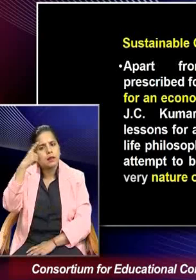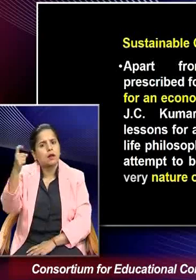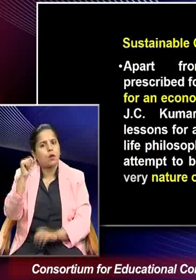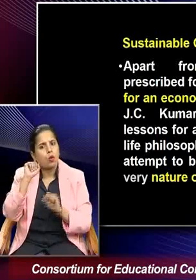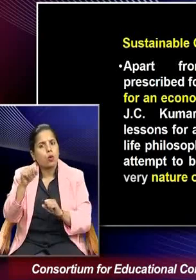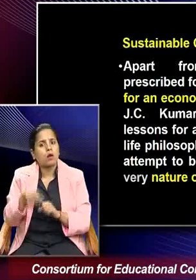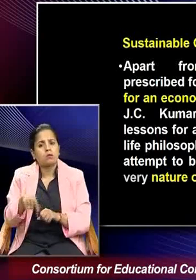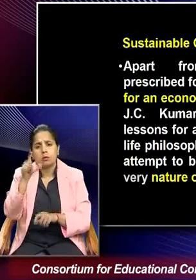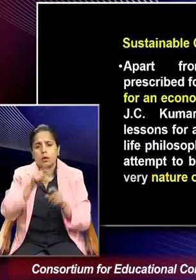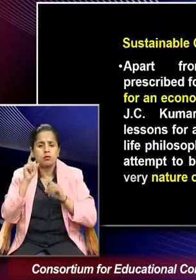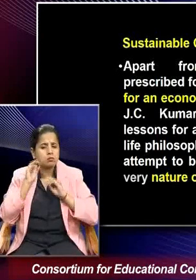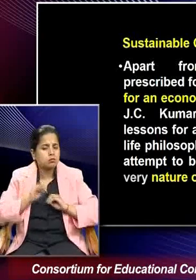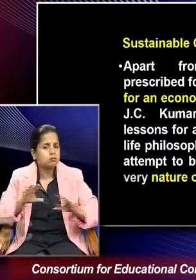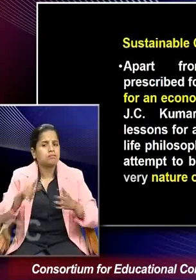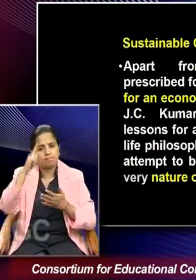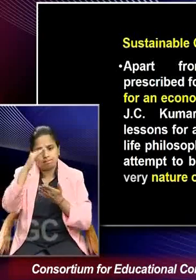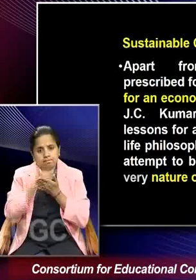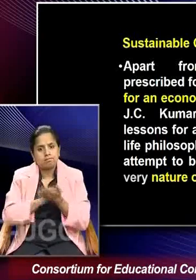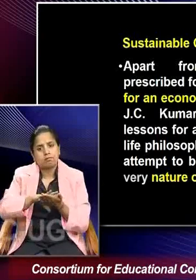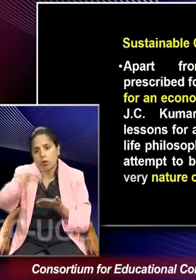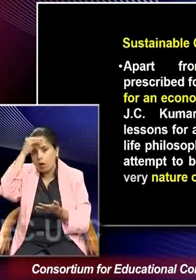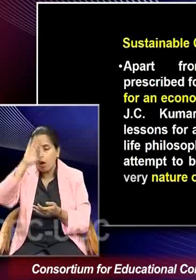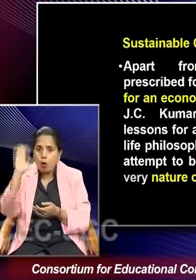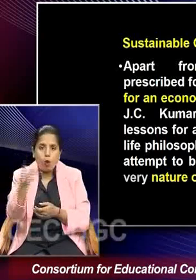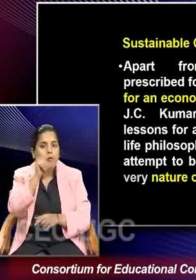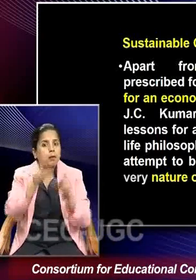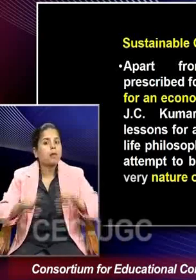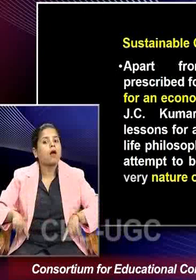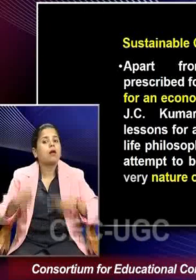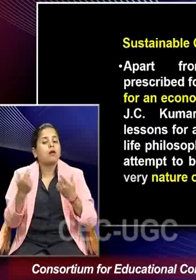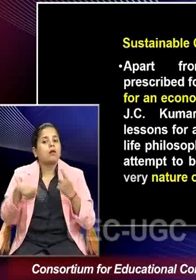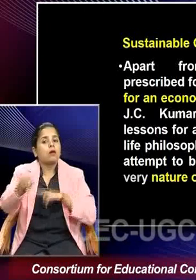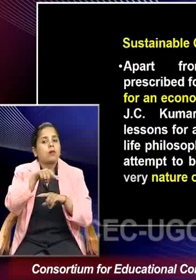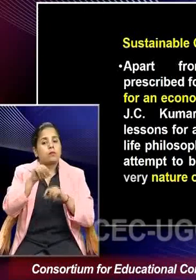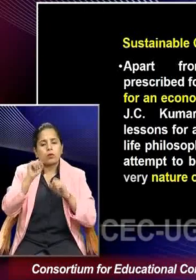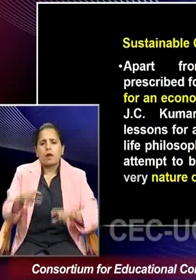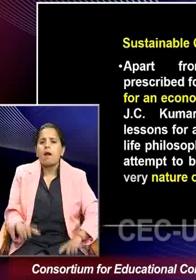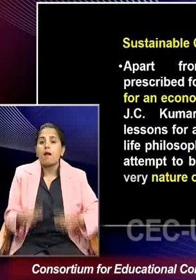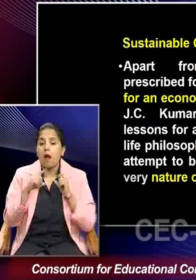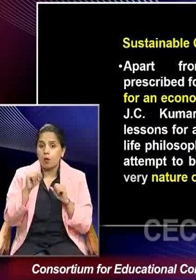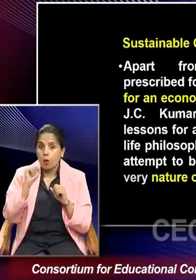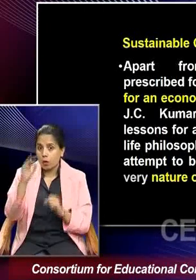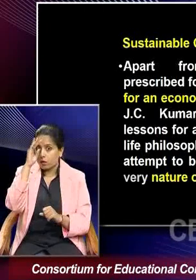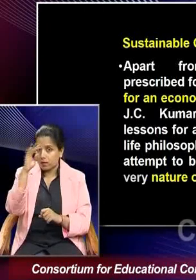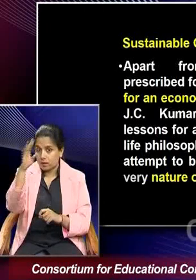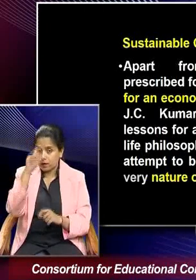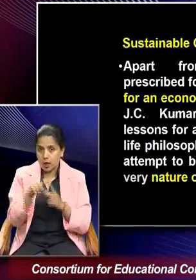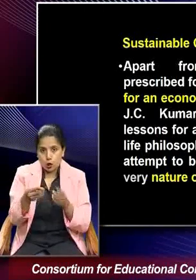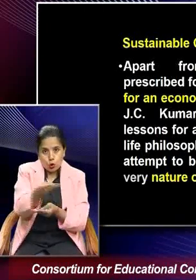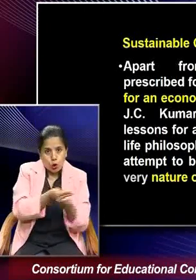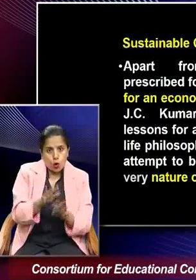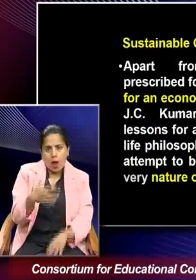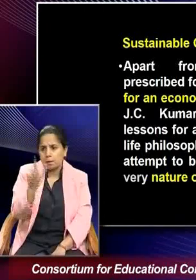for humans to live on this earth. They can base their philosophy of life, an economy, an